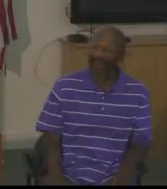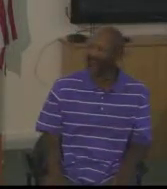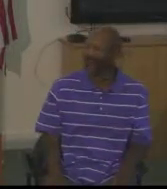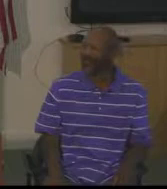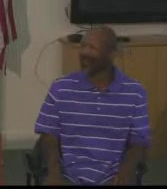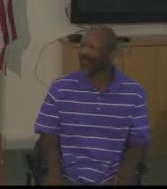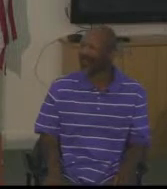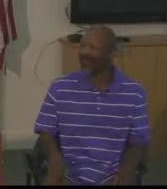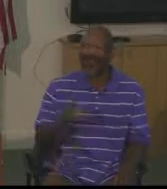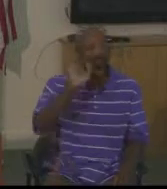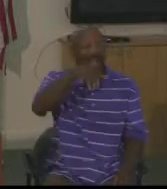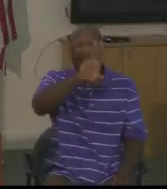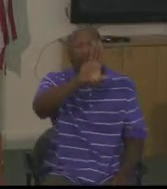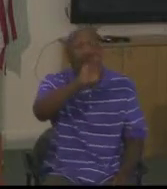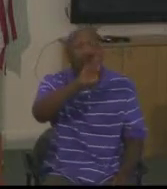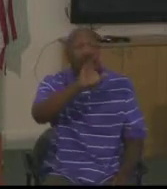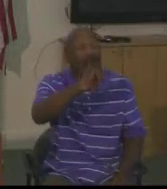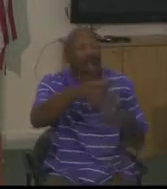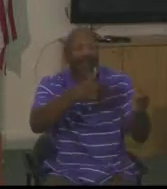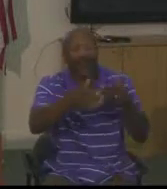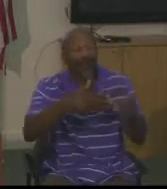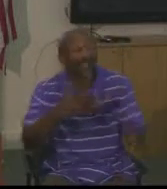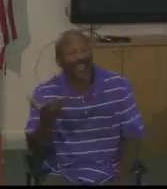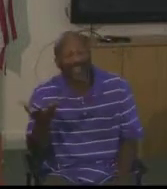stupid answer. It's a bonus question.